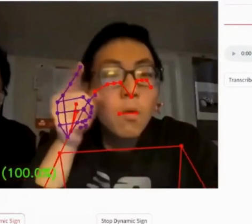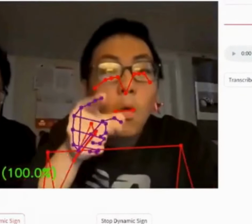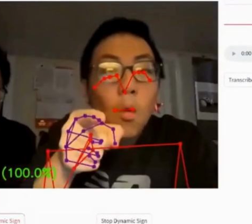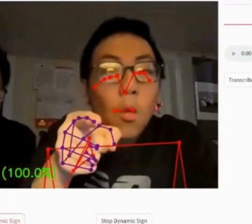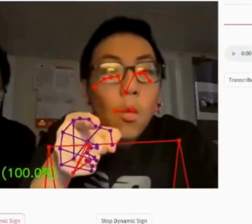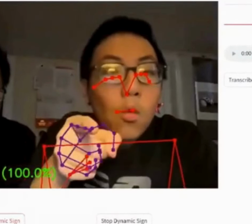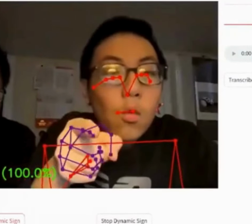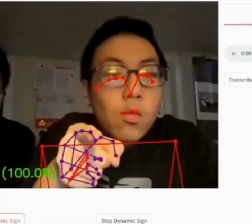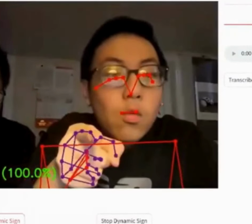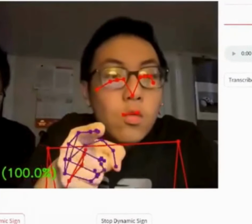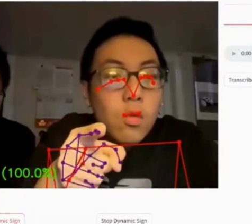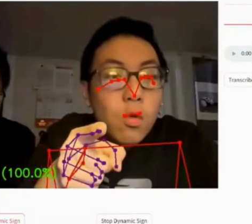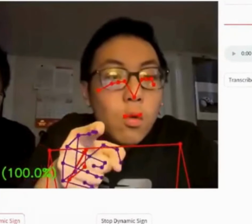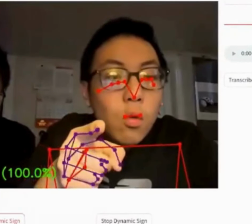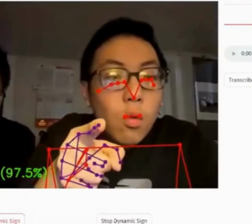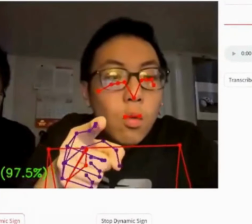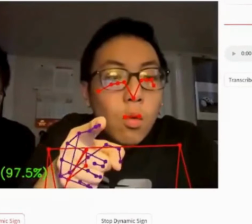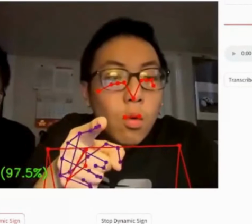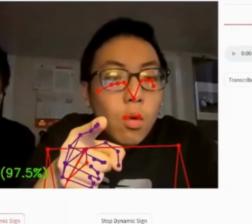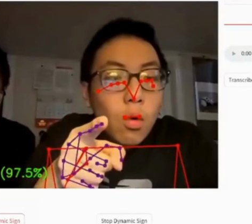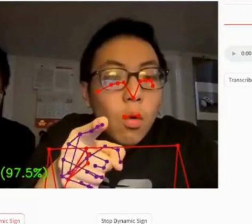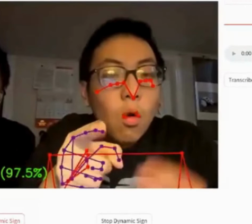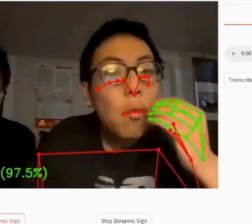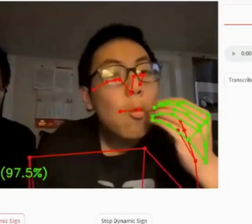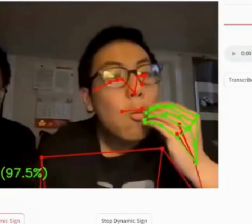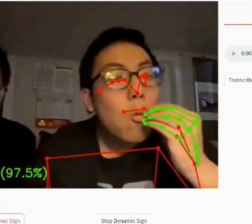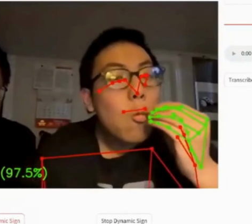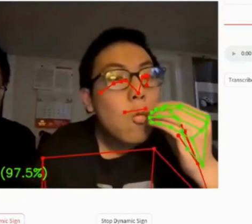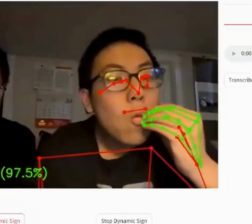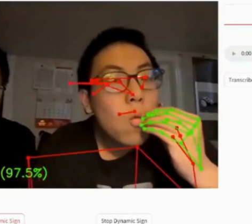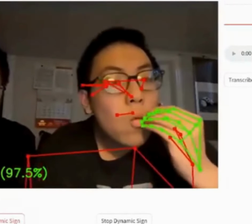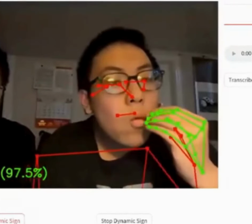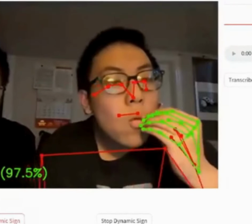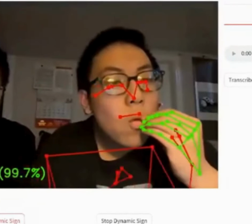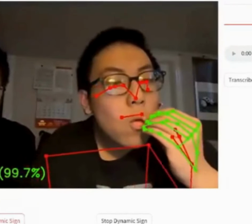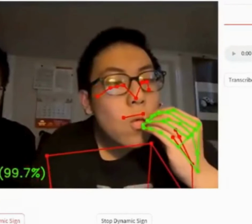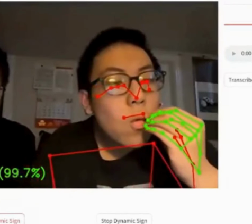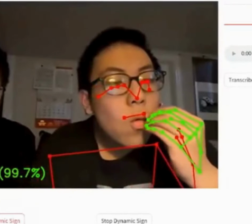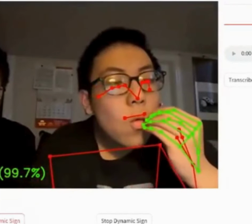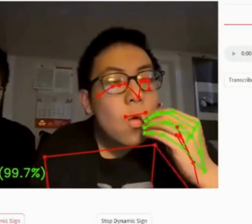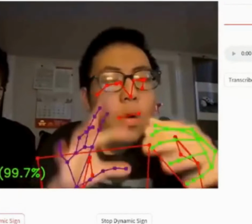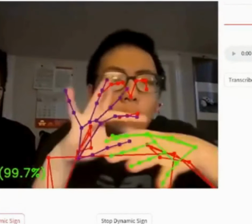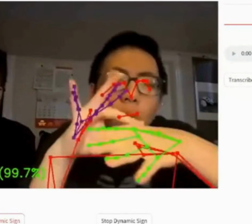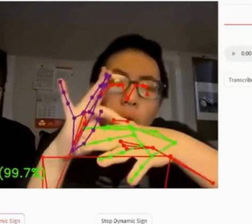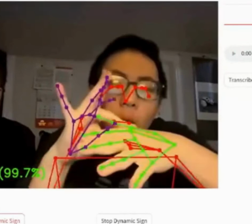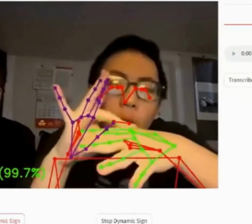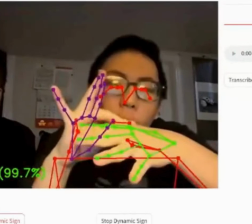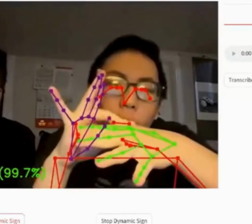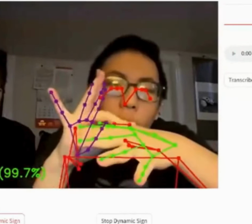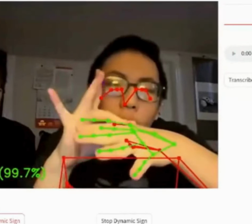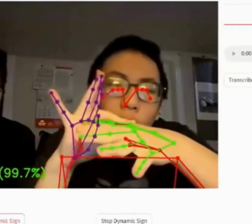detected, and the predicted sign is shown at the bottom after the deaf person signs. The whole